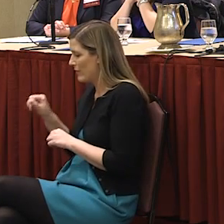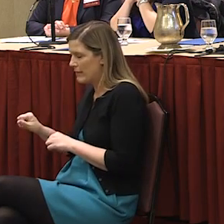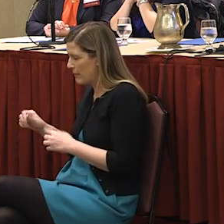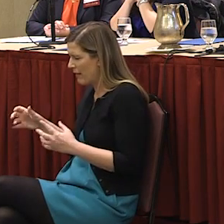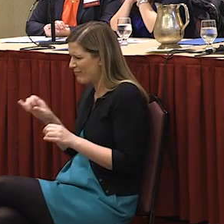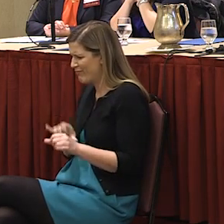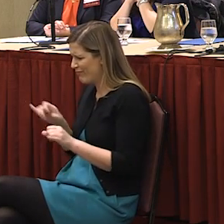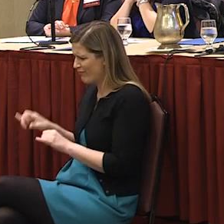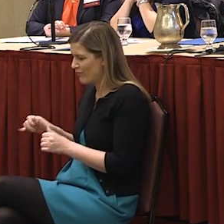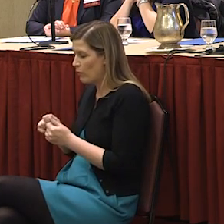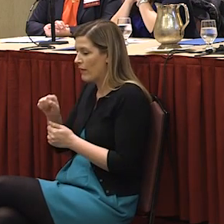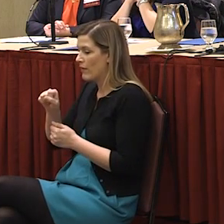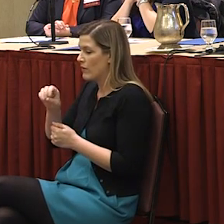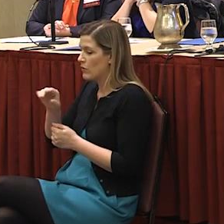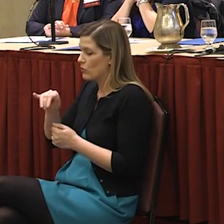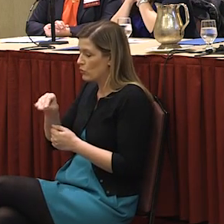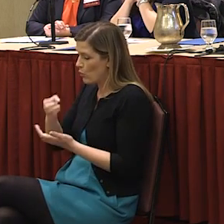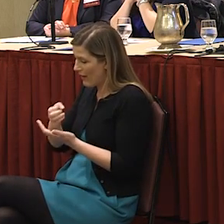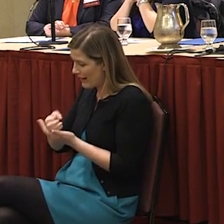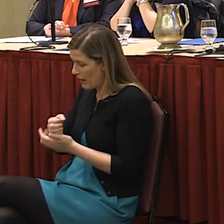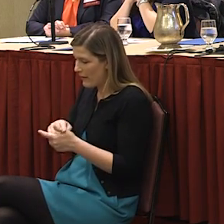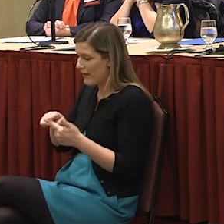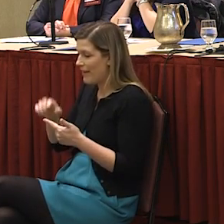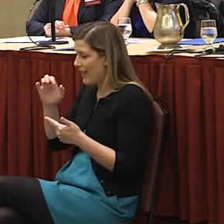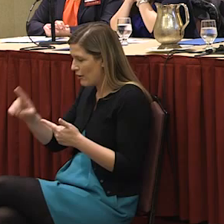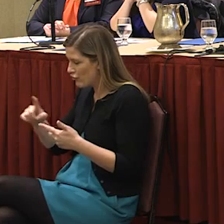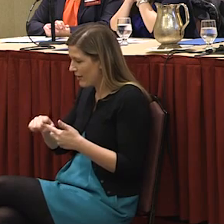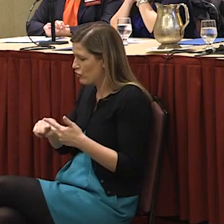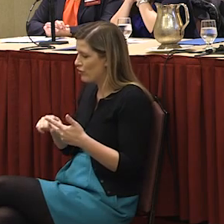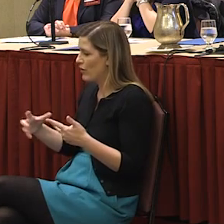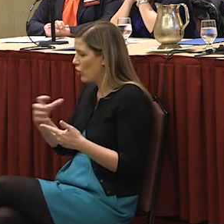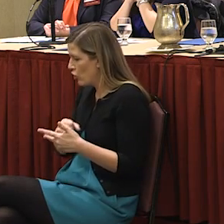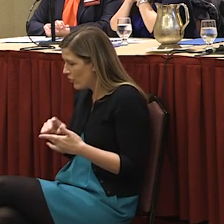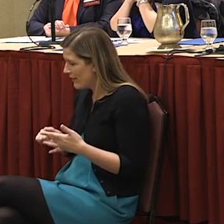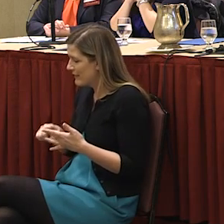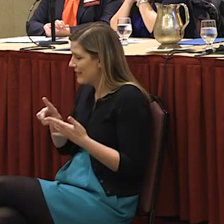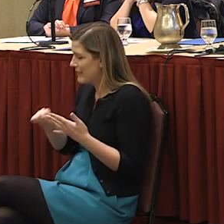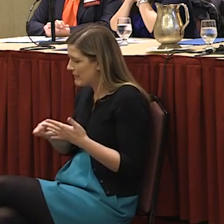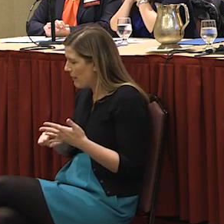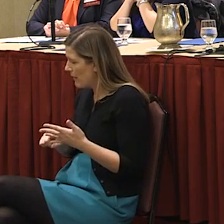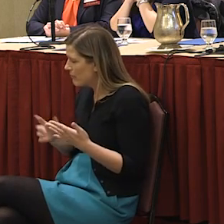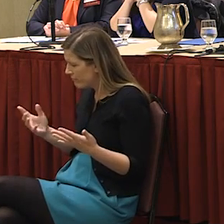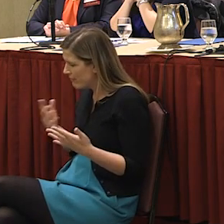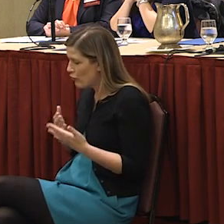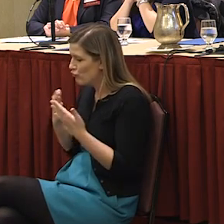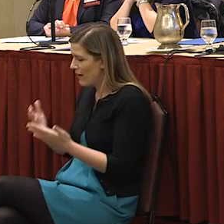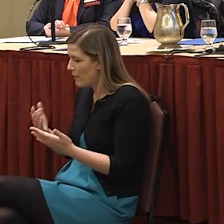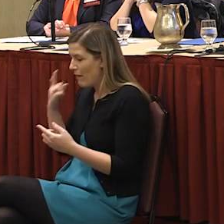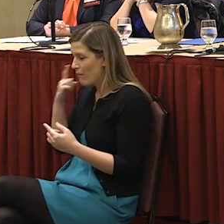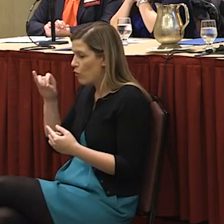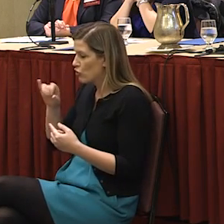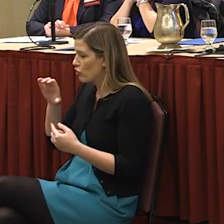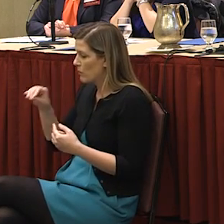findings with our socioeconomic status and our education directly impacting our health. So our recommendations are for insurers to